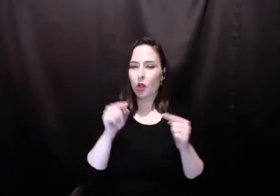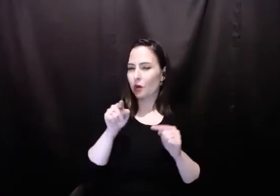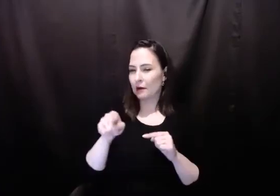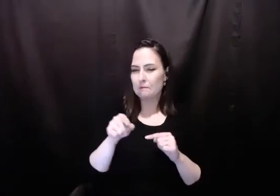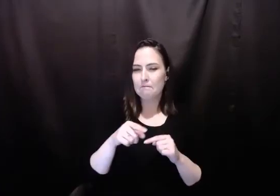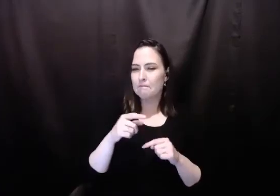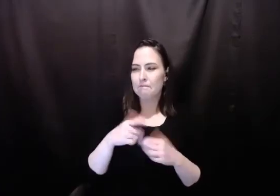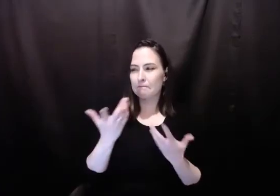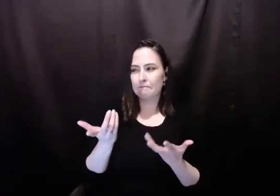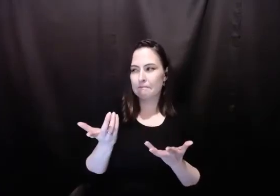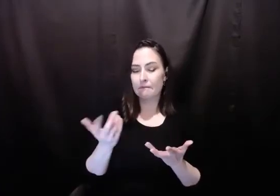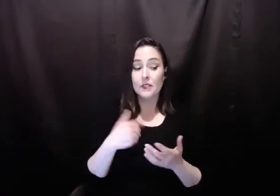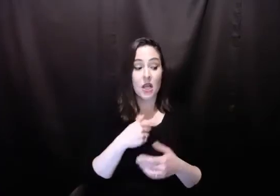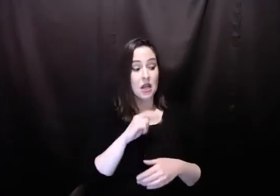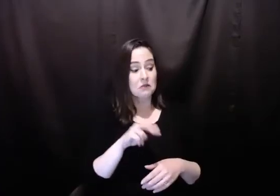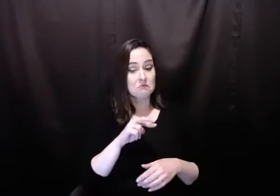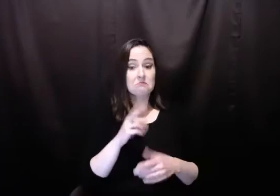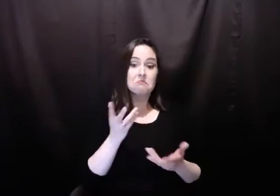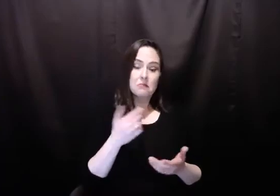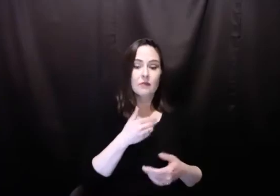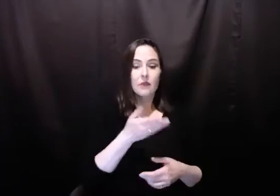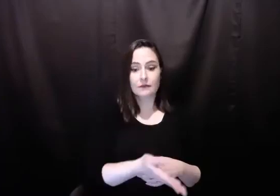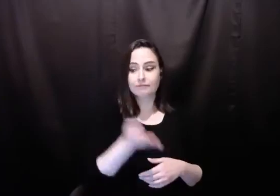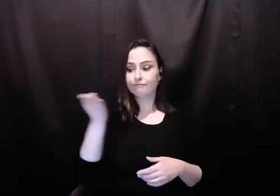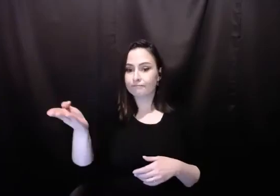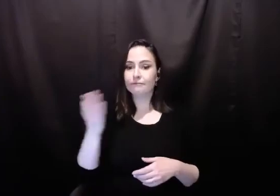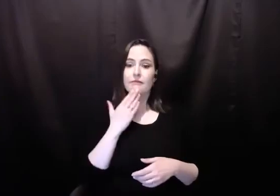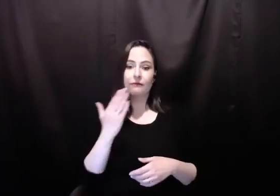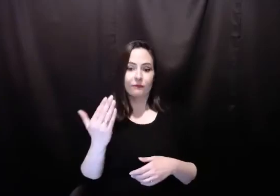me, Mom, I trust you. I will go.